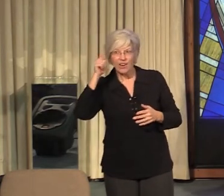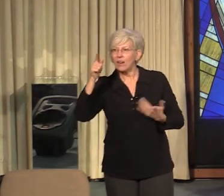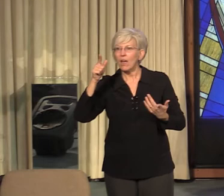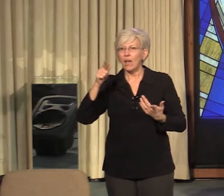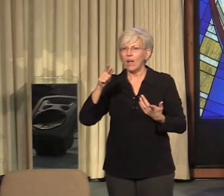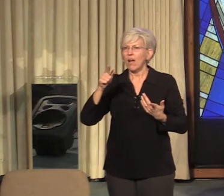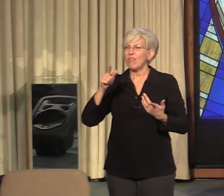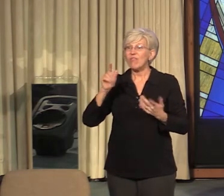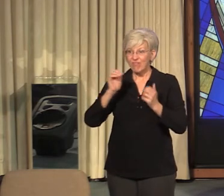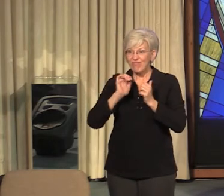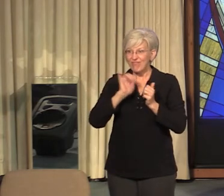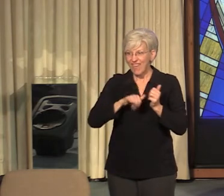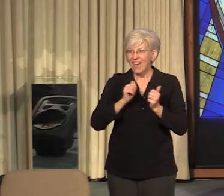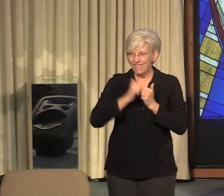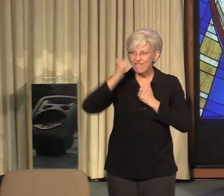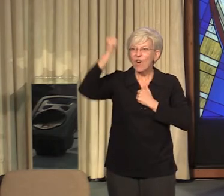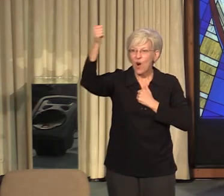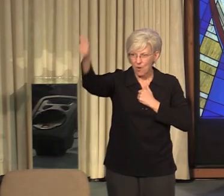away.